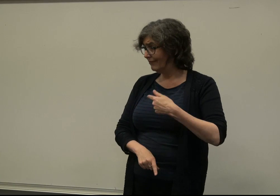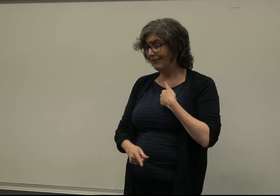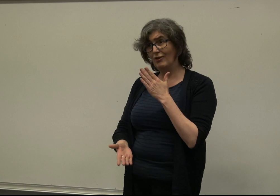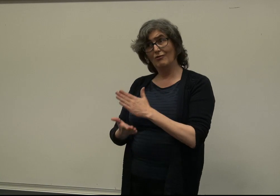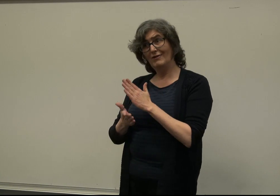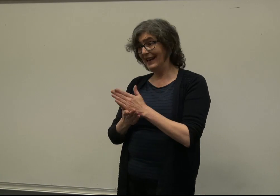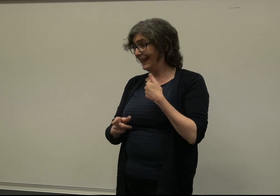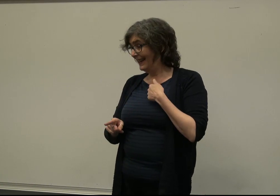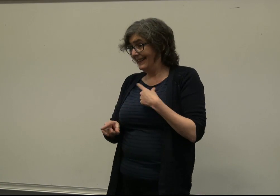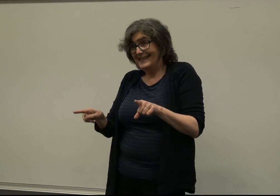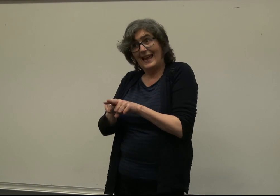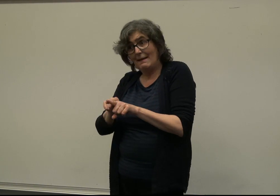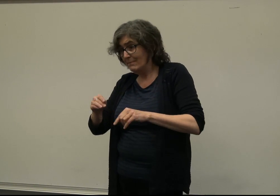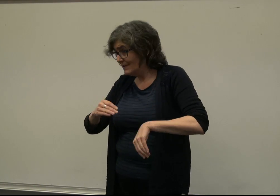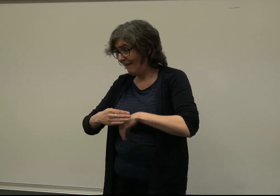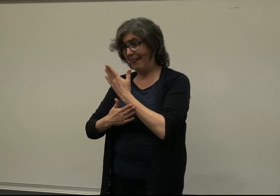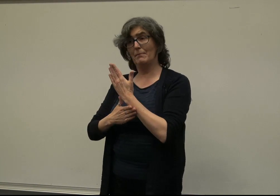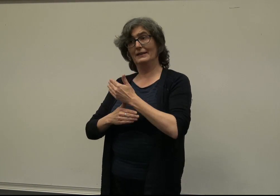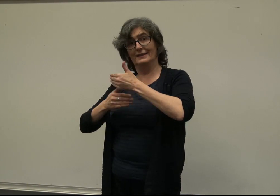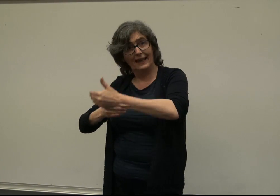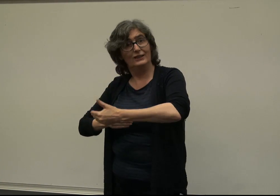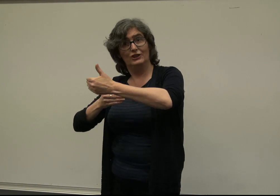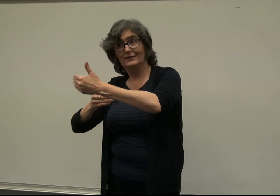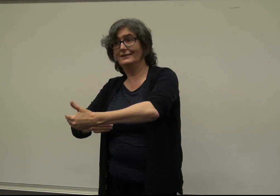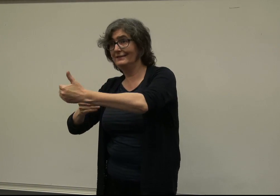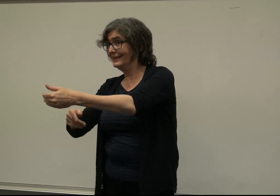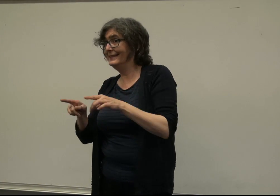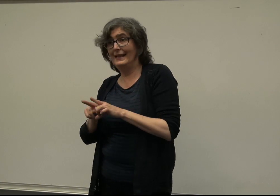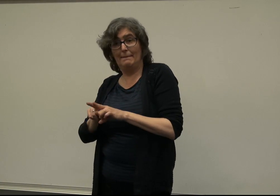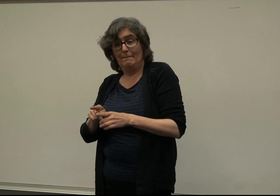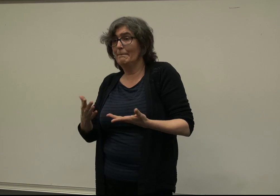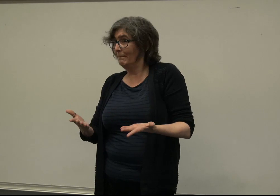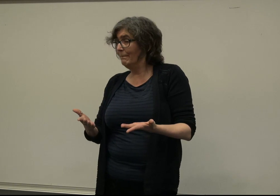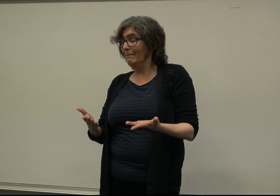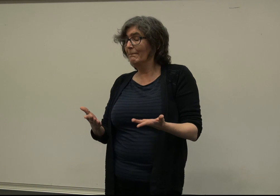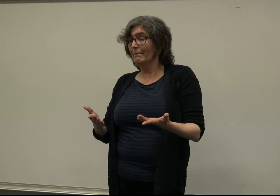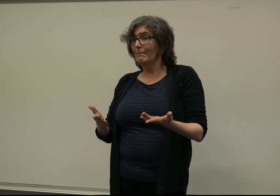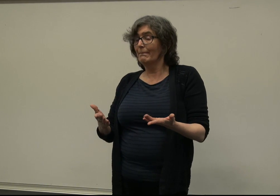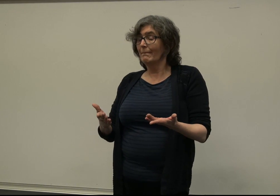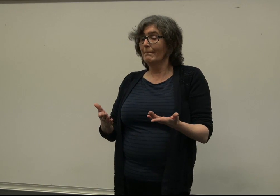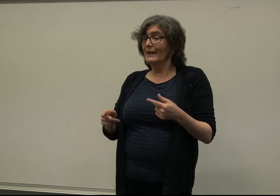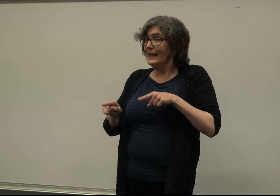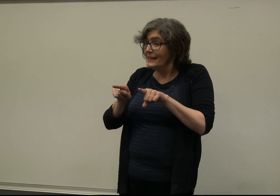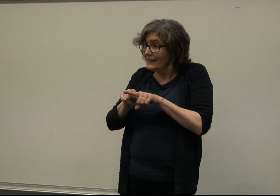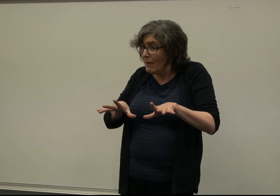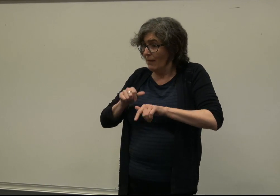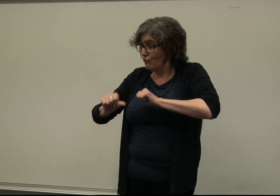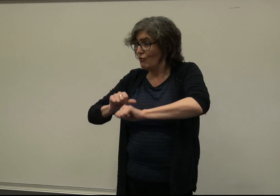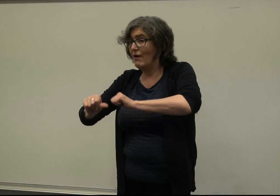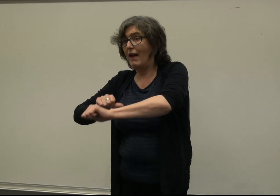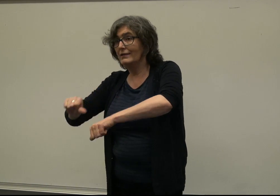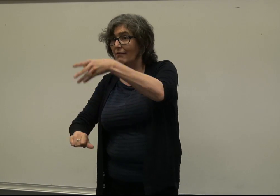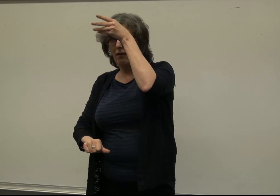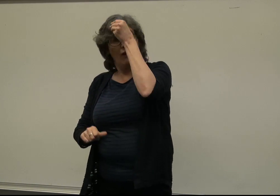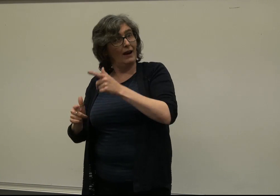bilingual children and monolingual children go through. Similar milestones of language development. There are also